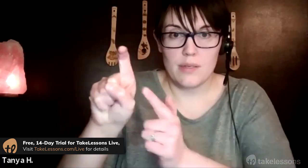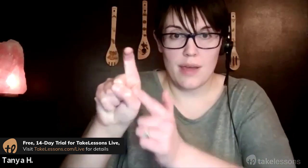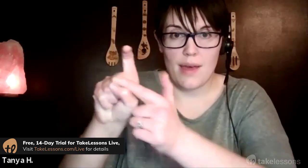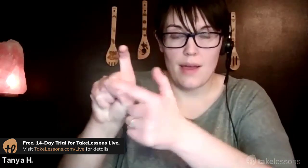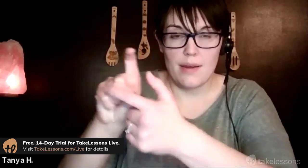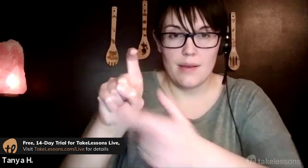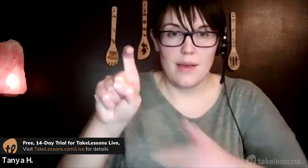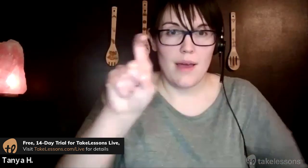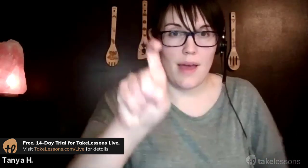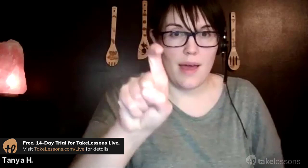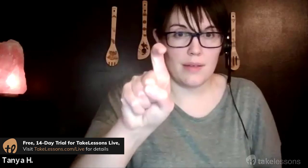that. X,